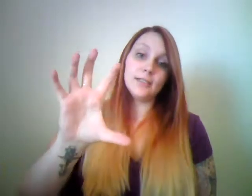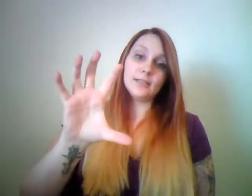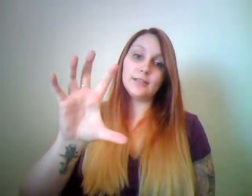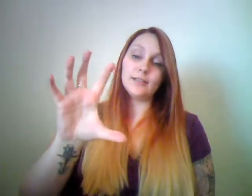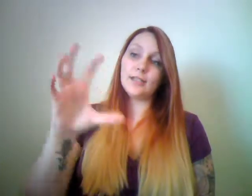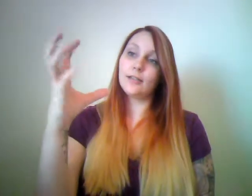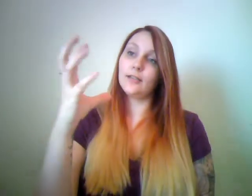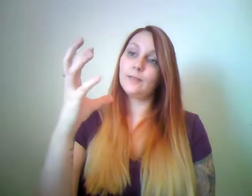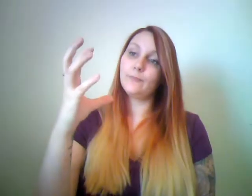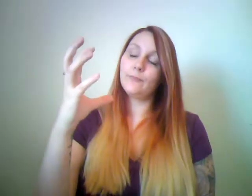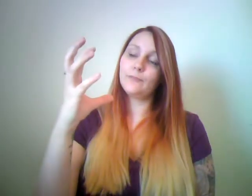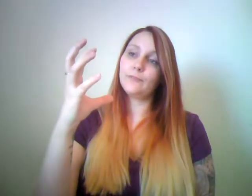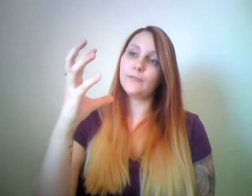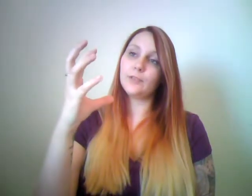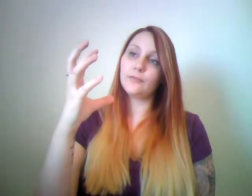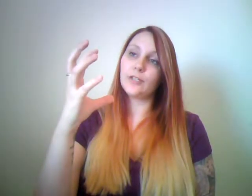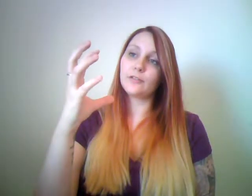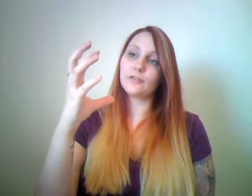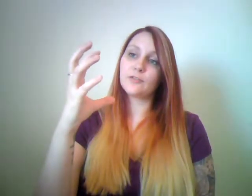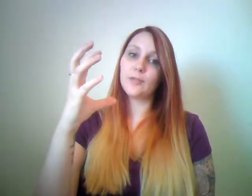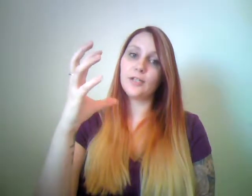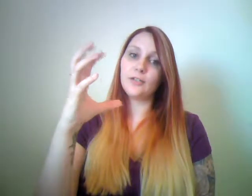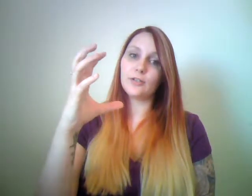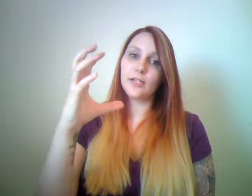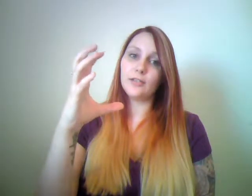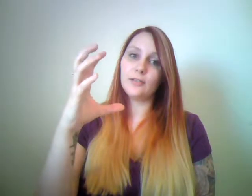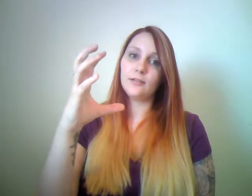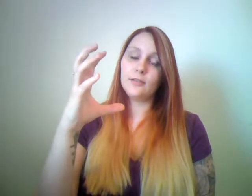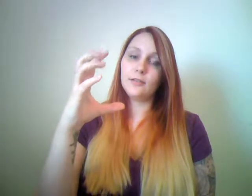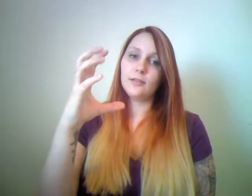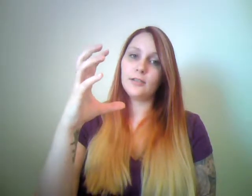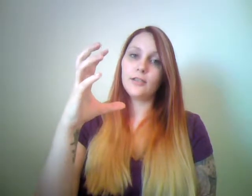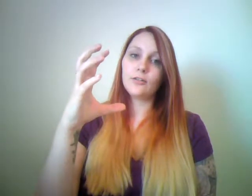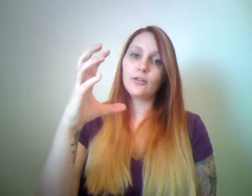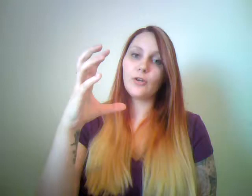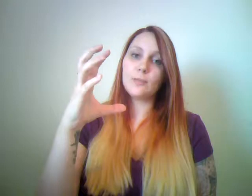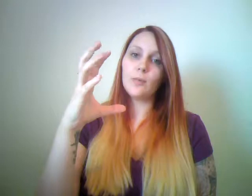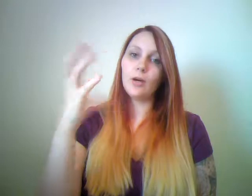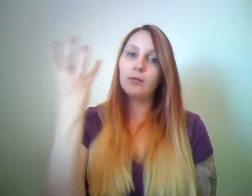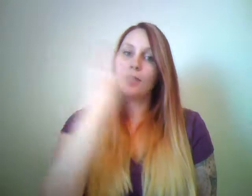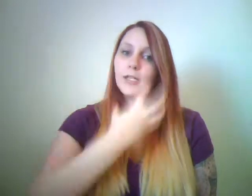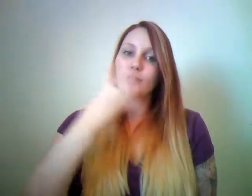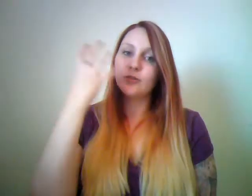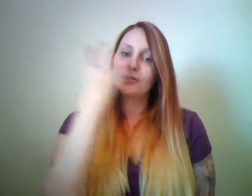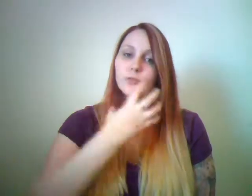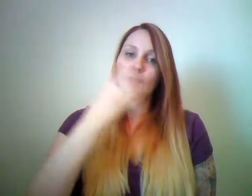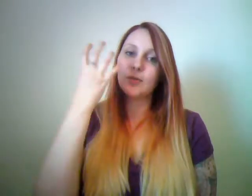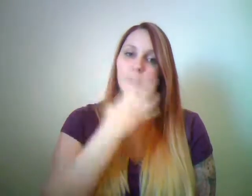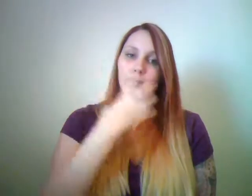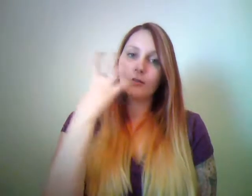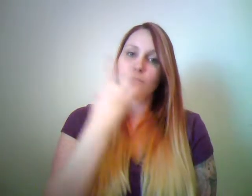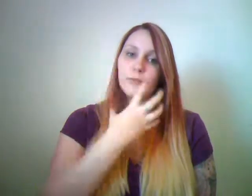is like your fingers are spread and you're kind of, I think you're going to grab a ball. And you just sweep it over your